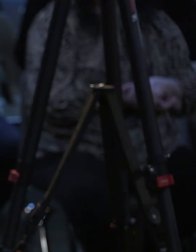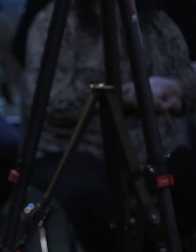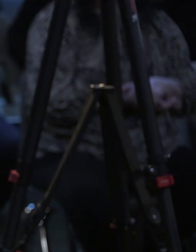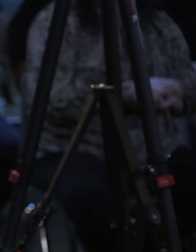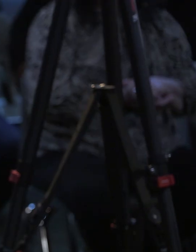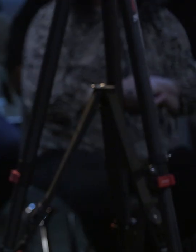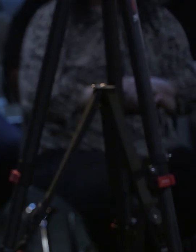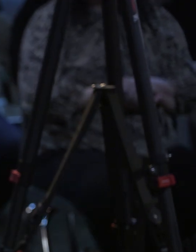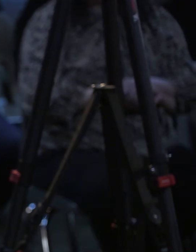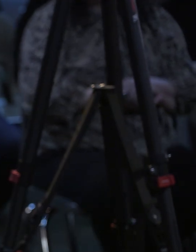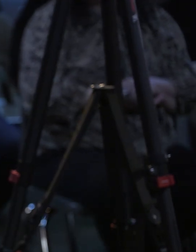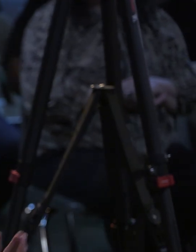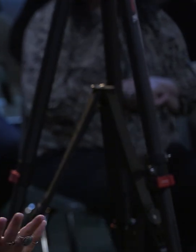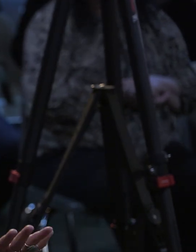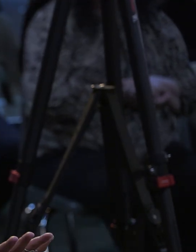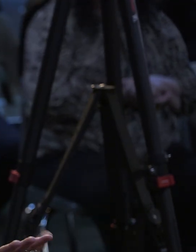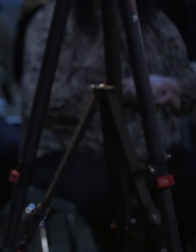This month I'm going to be